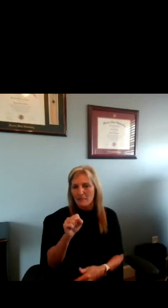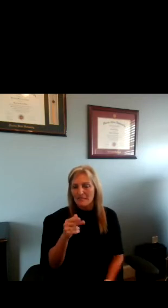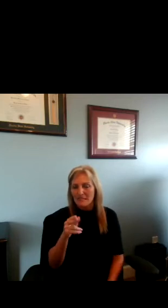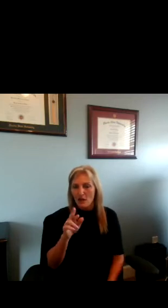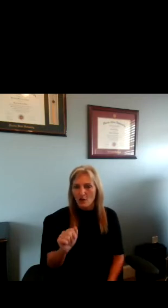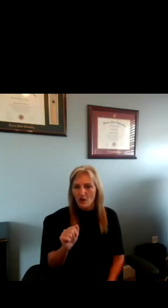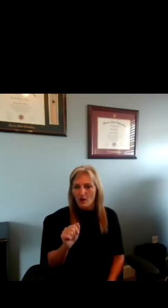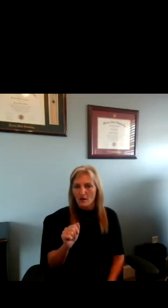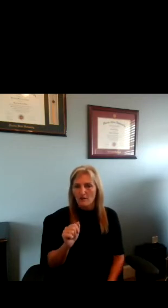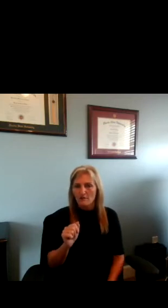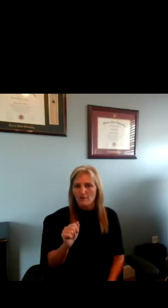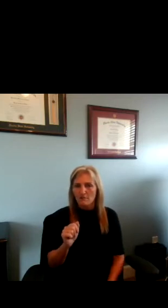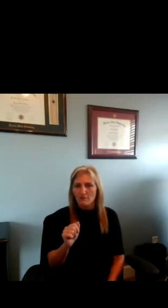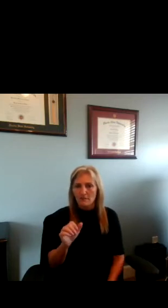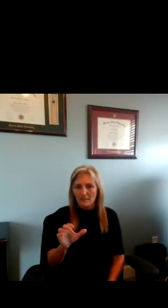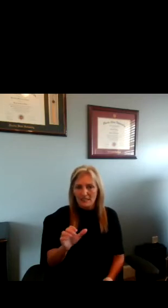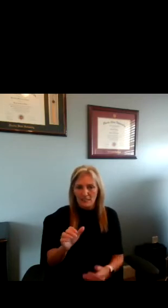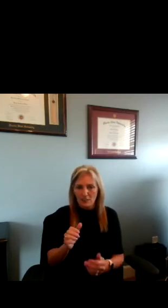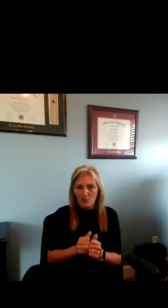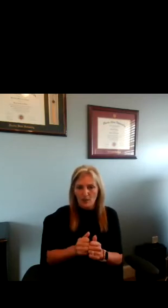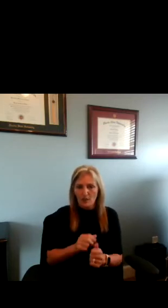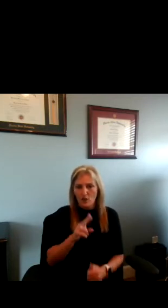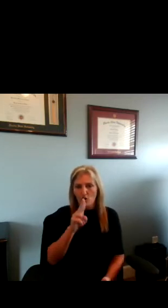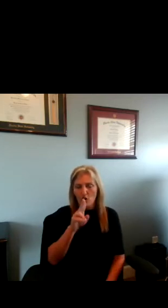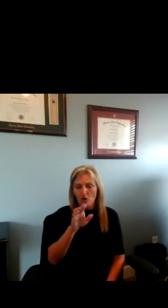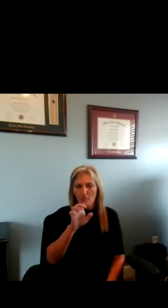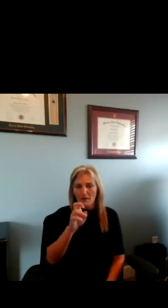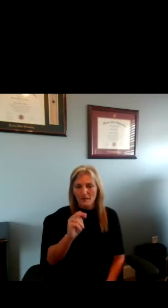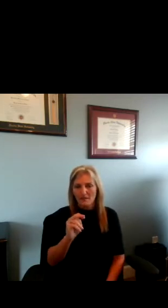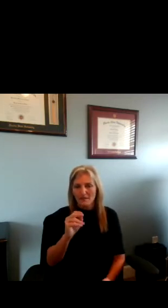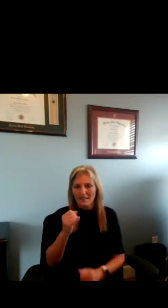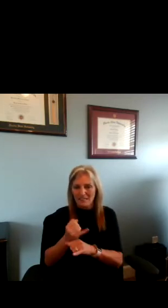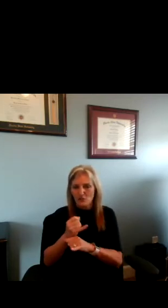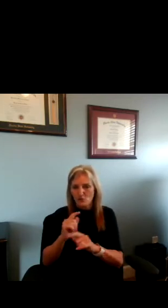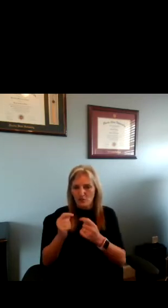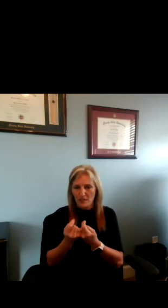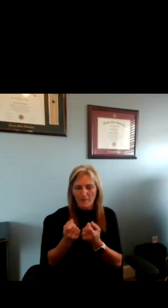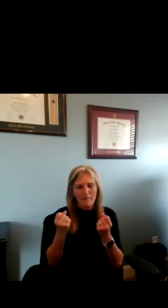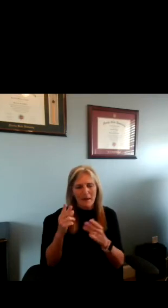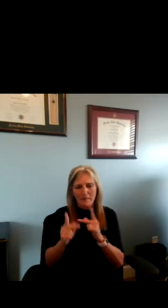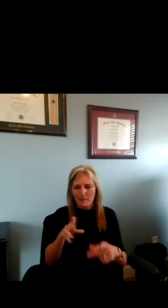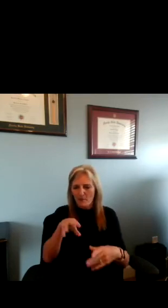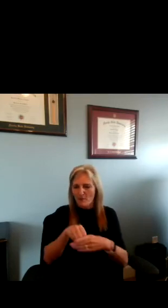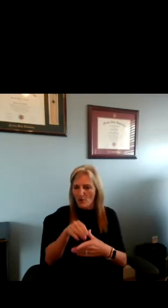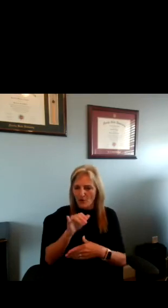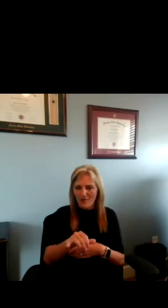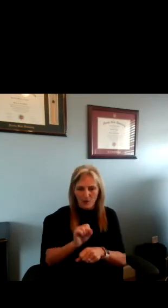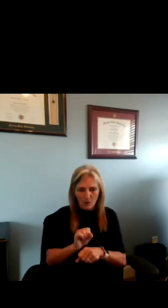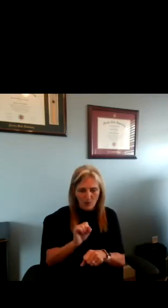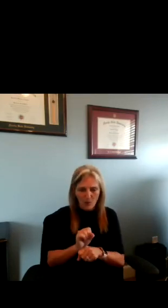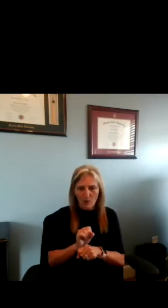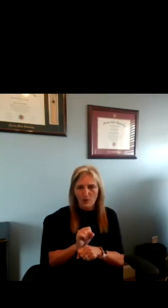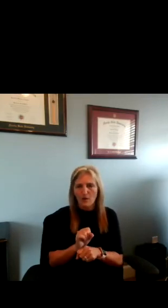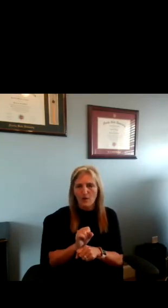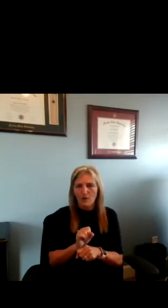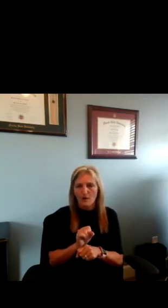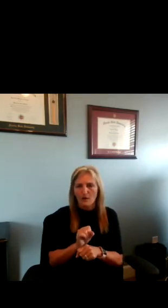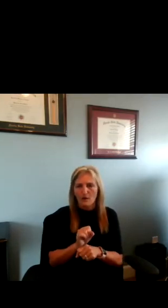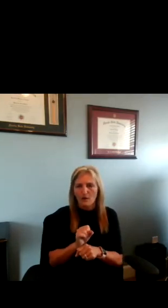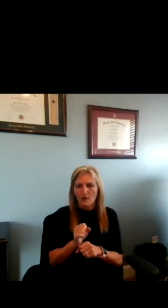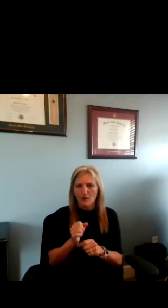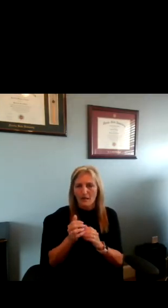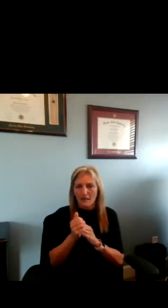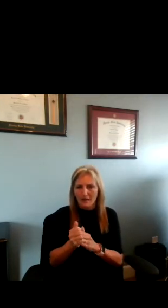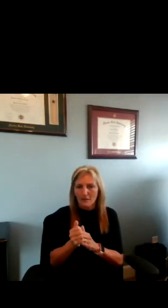did to the Urban Institute project team. There's so many people that are participating in this work and under the